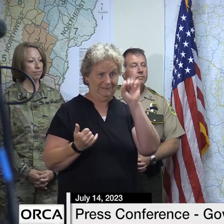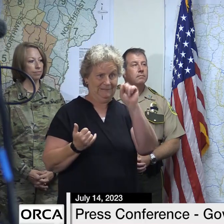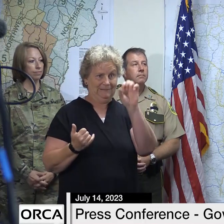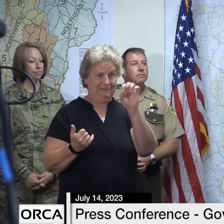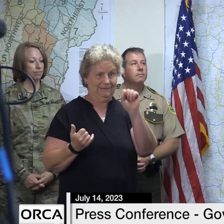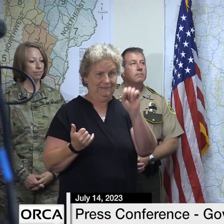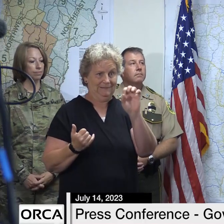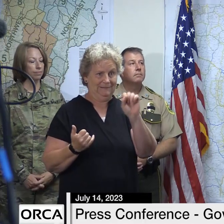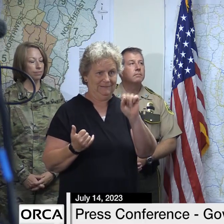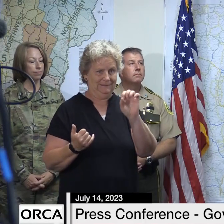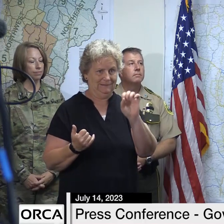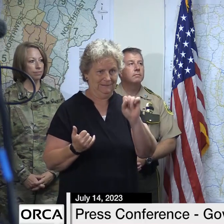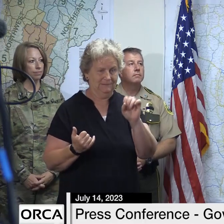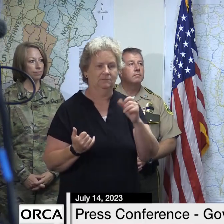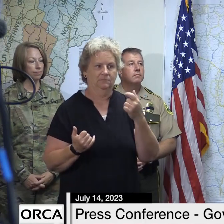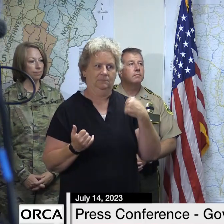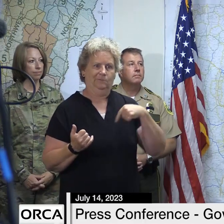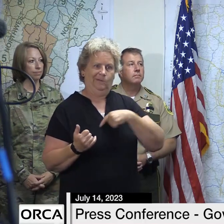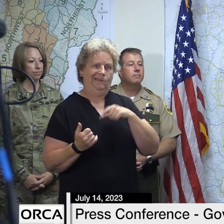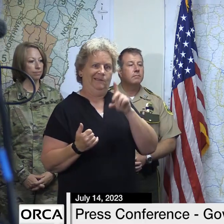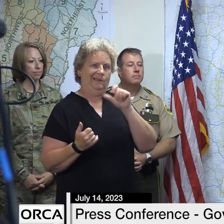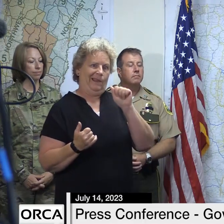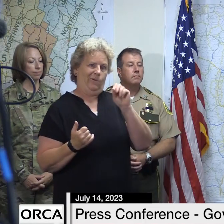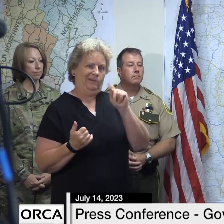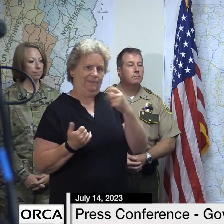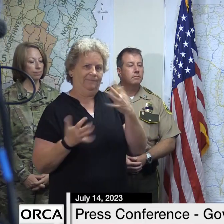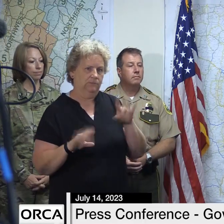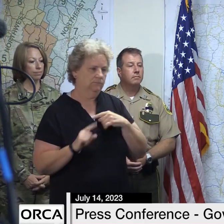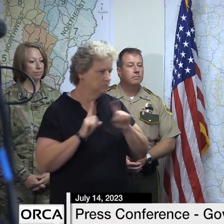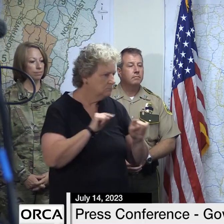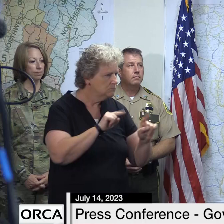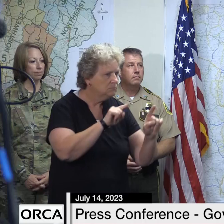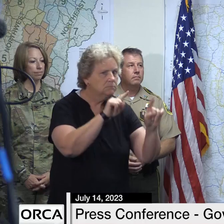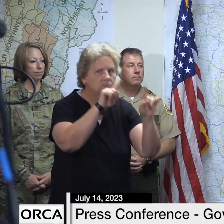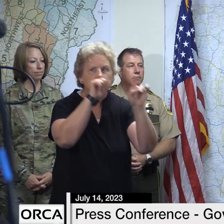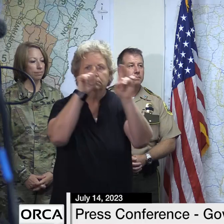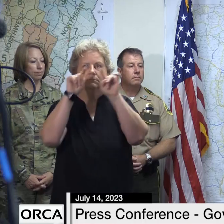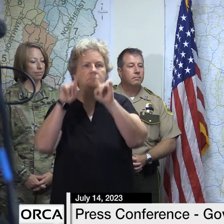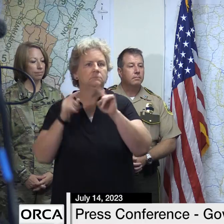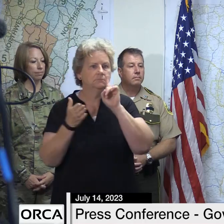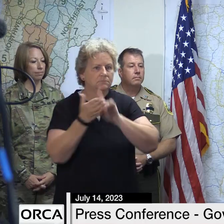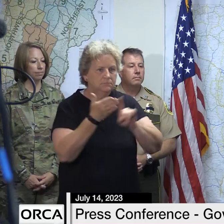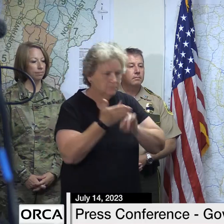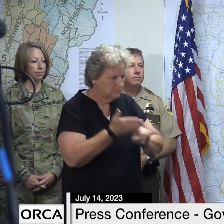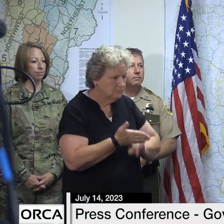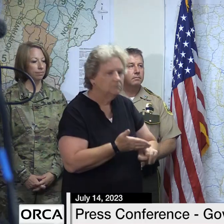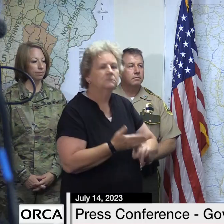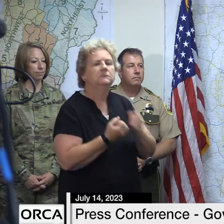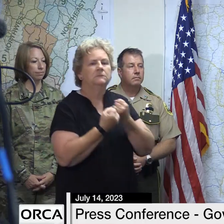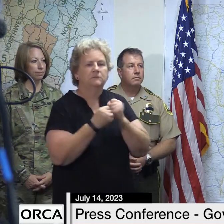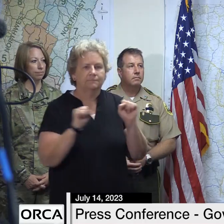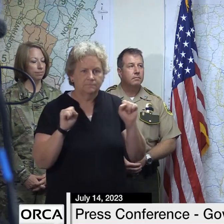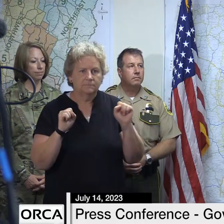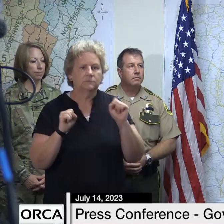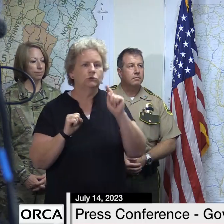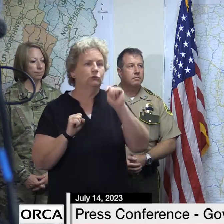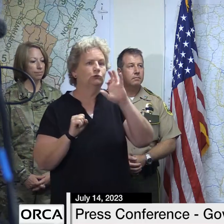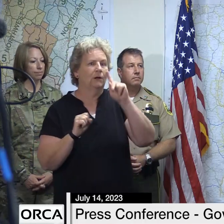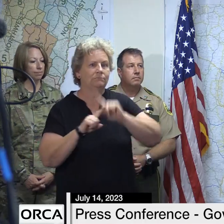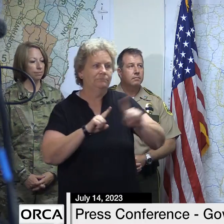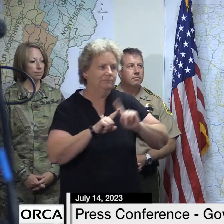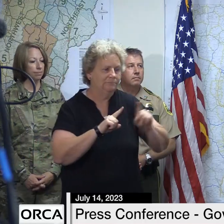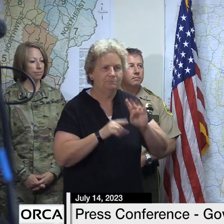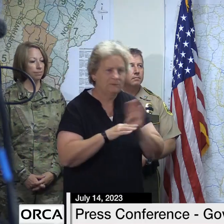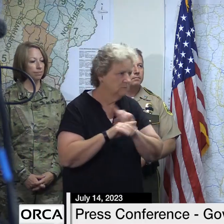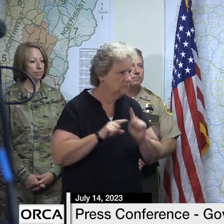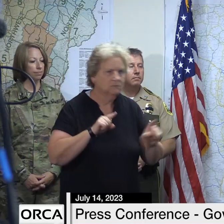them to assure that they're safe to open to the public. Our crews have been extremely busy, as has everybody. I